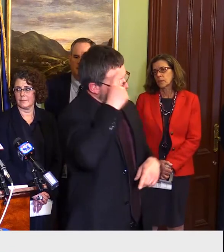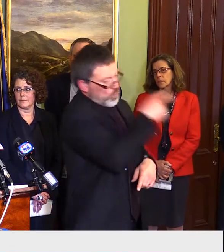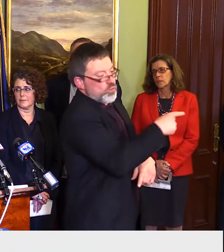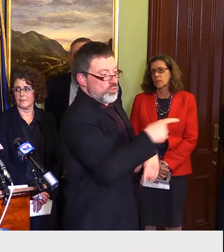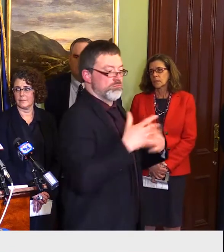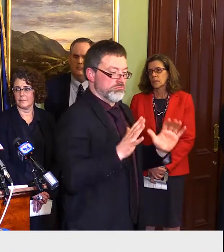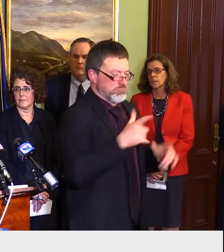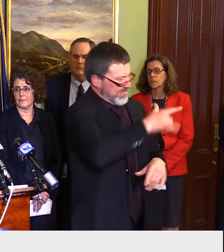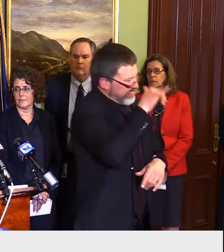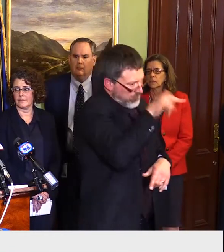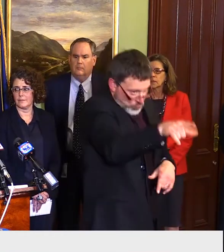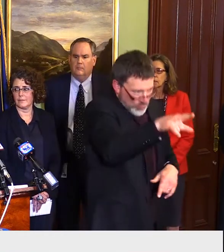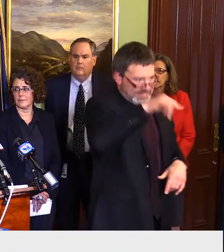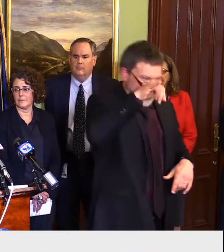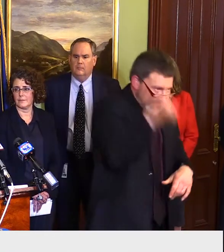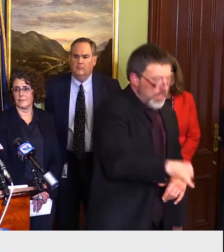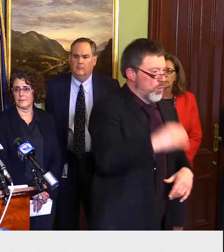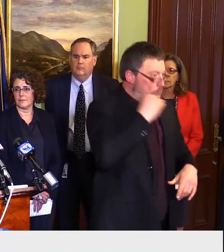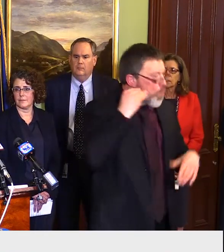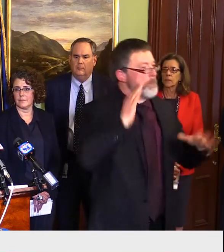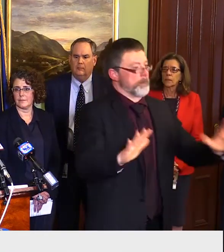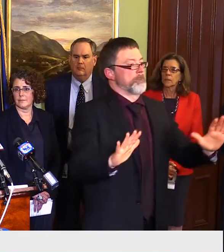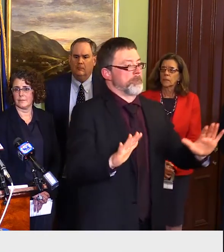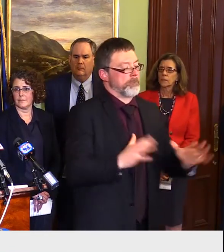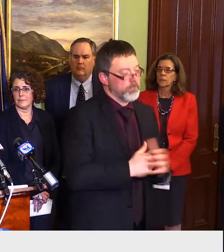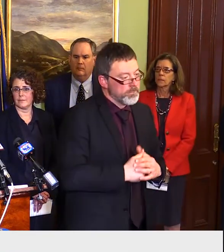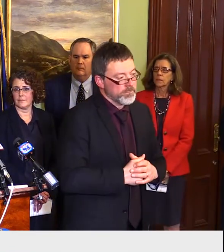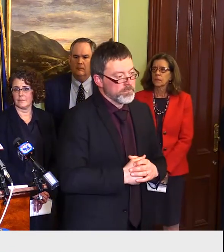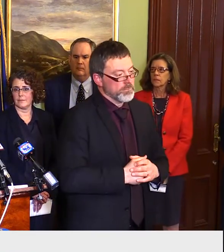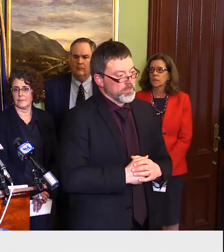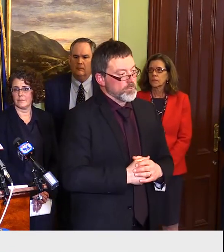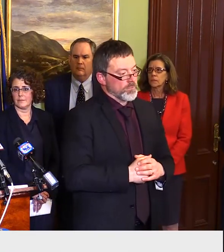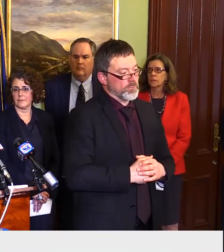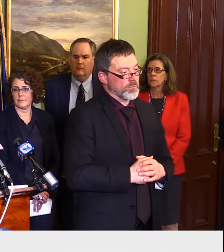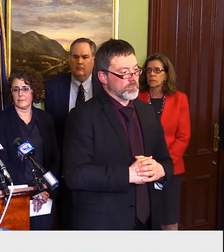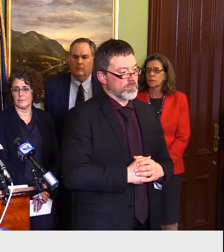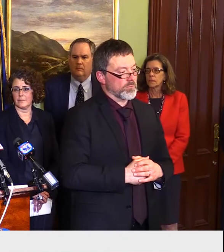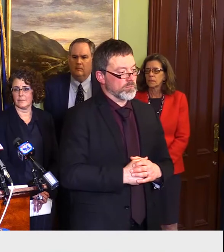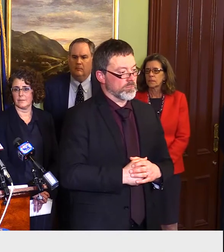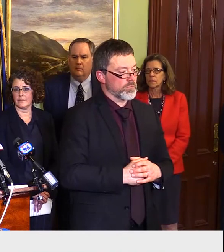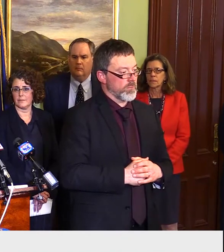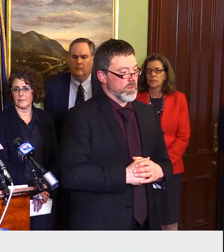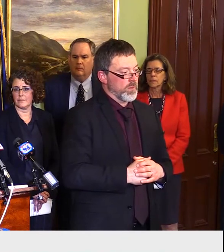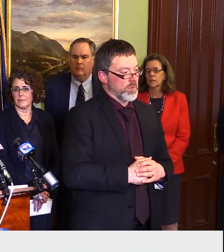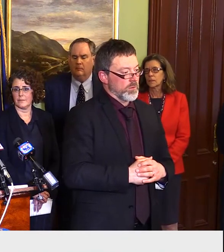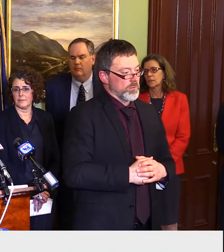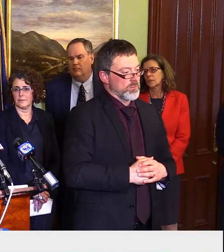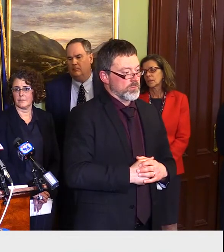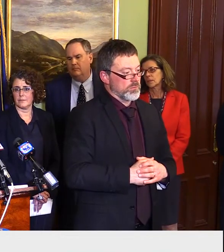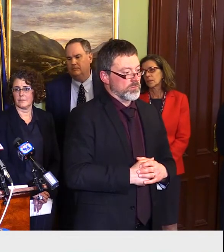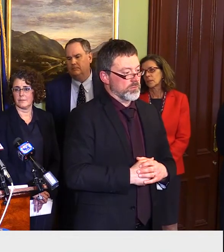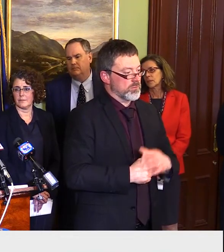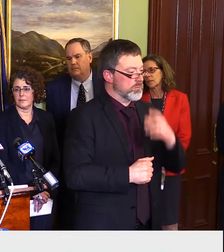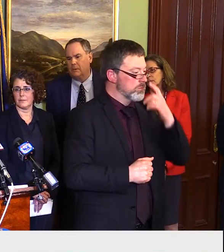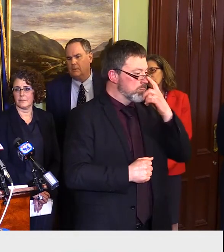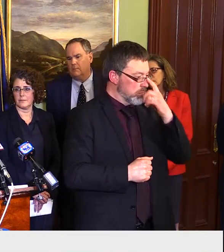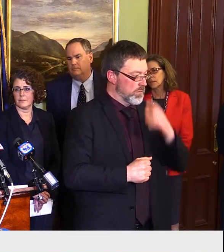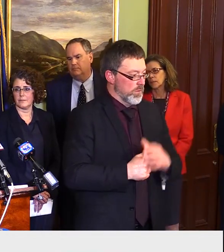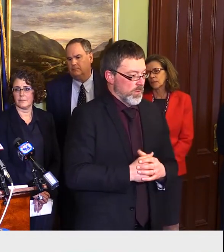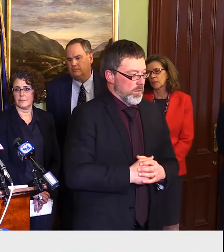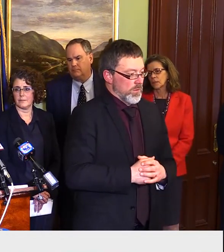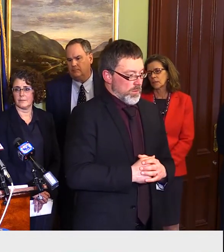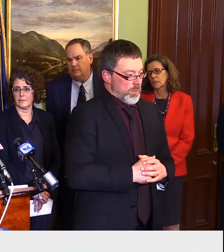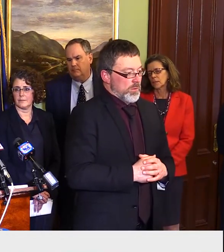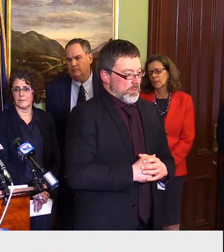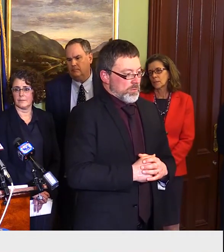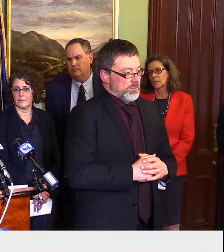center can then perform as well. So I believe we'll have a lot more data, and again, be very nimble with